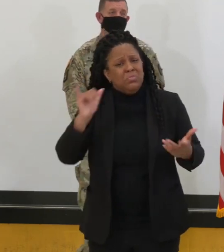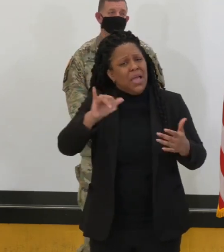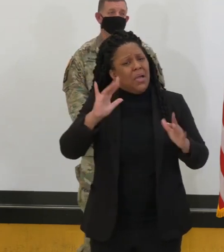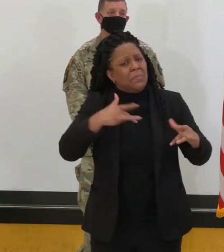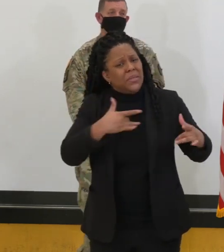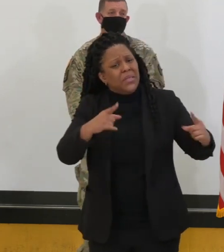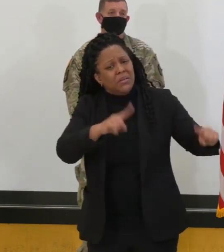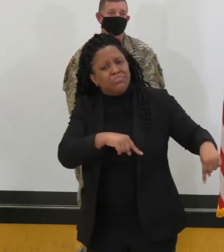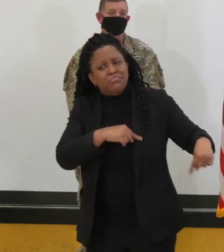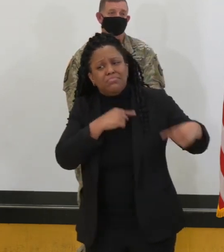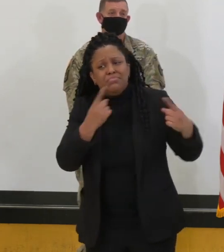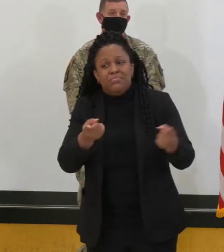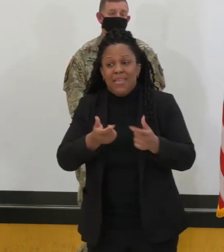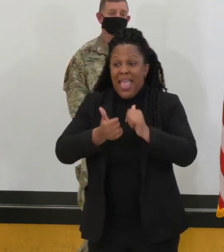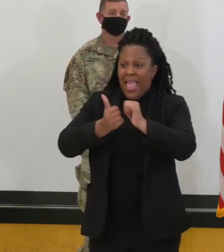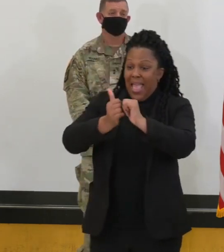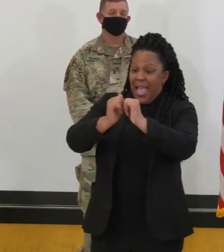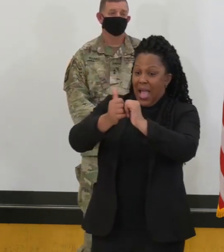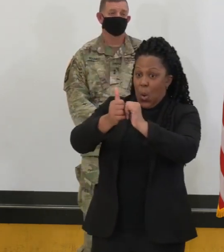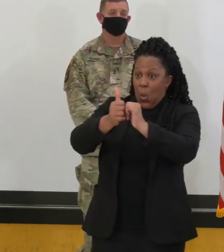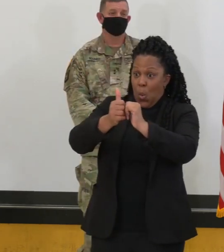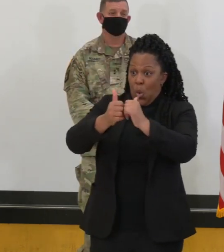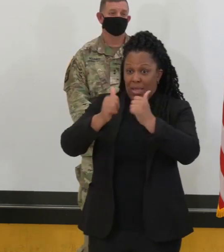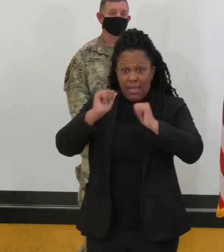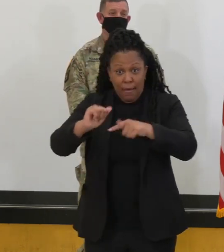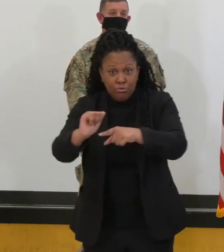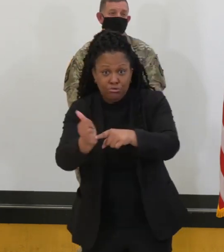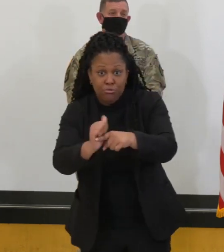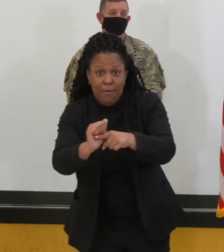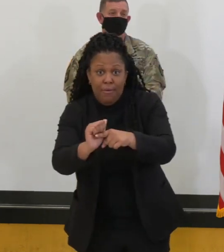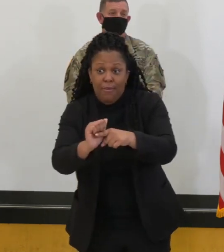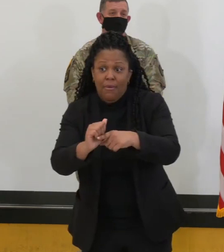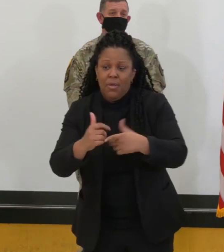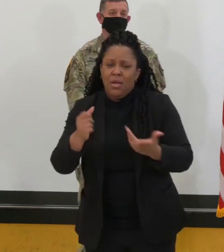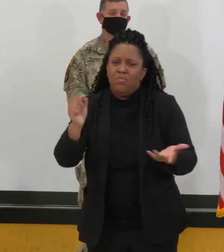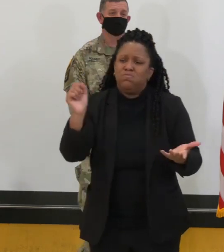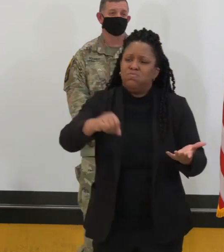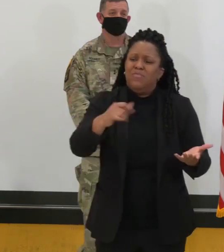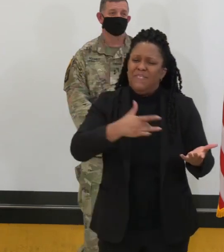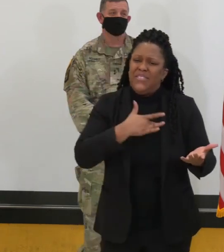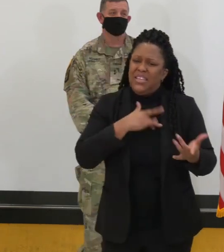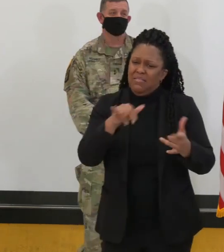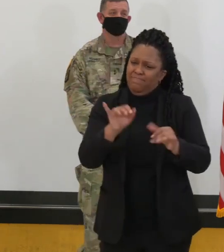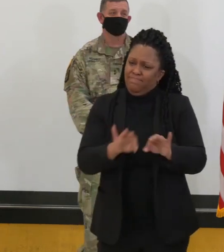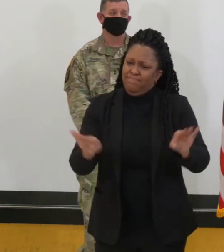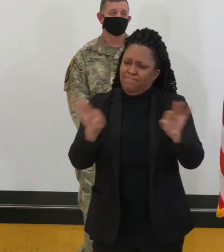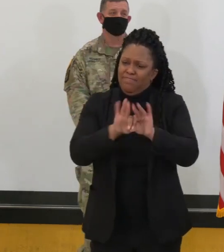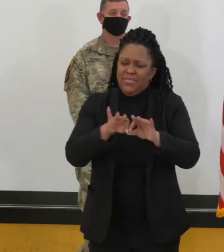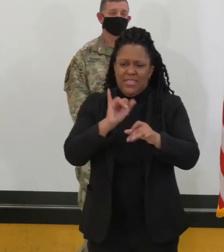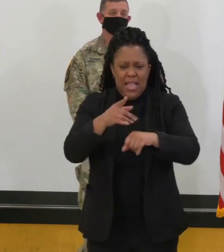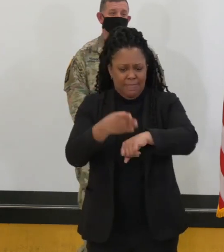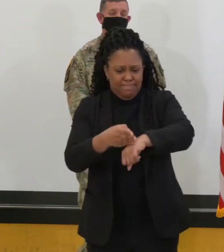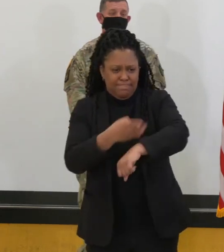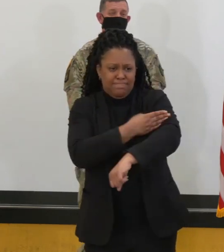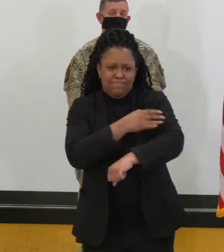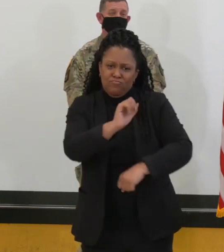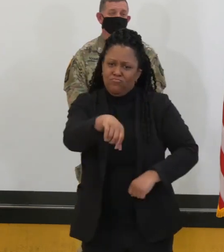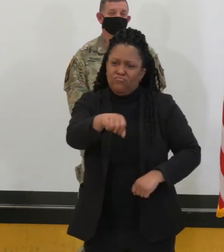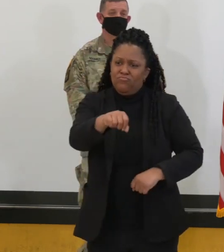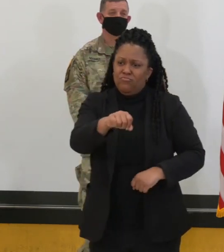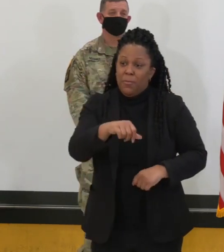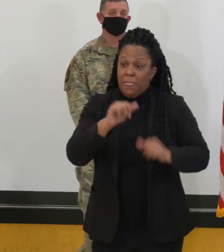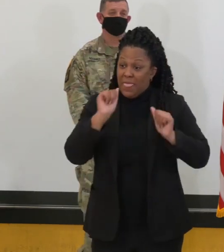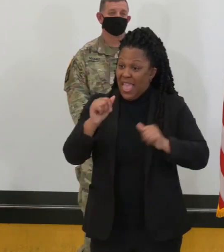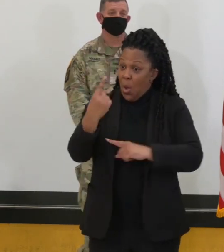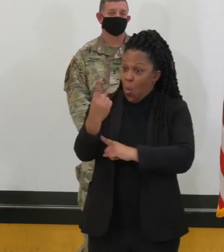tragedies happen as infrequently as possible? Yes. Is there a way to absolutely prevent it from ever happening